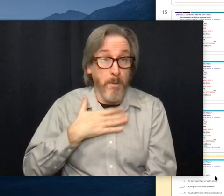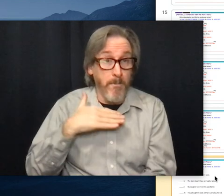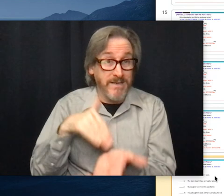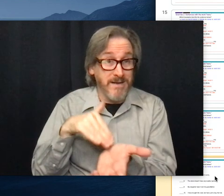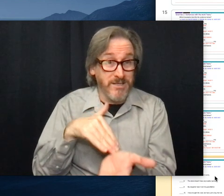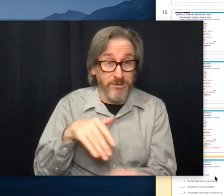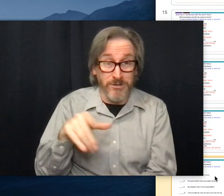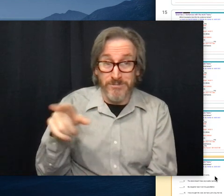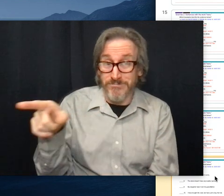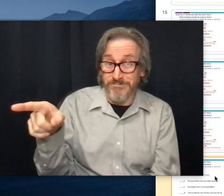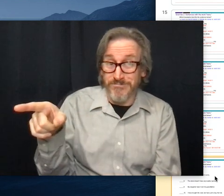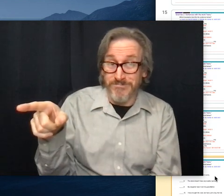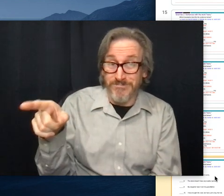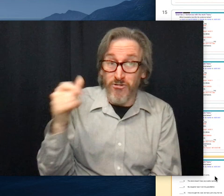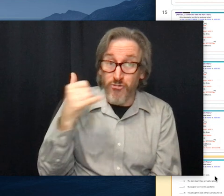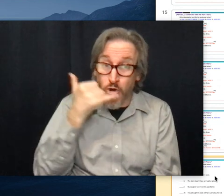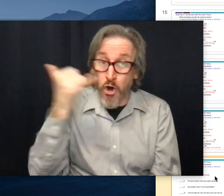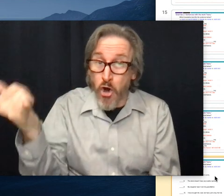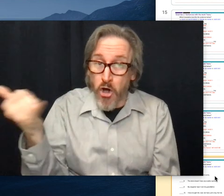or my doctor.